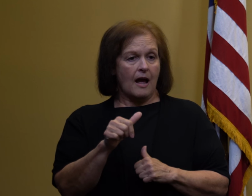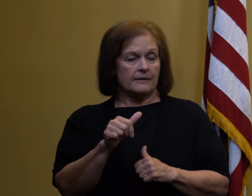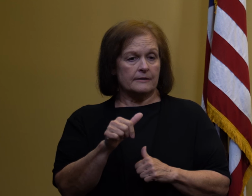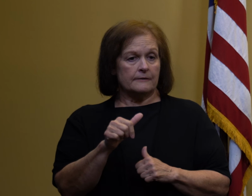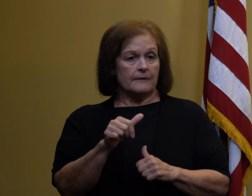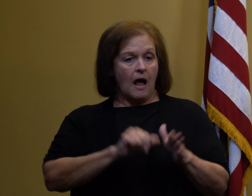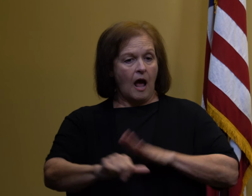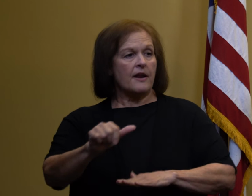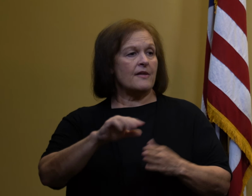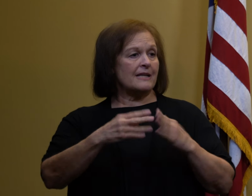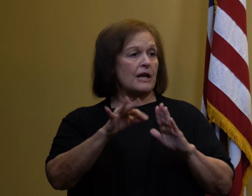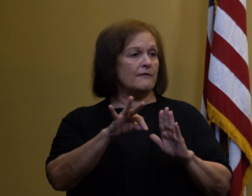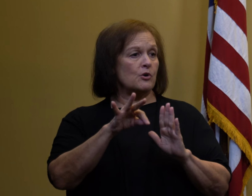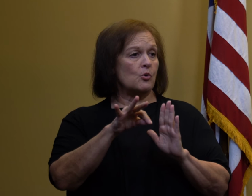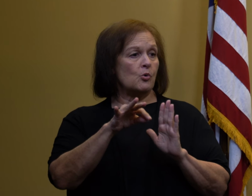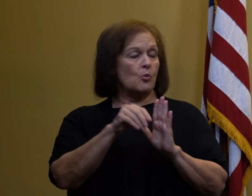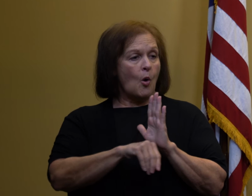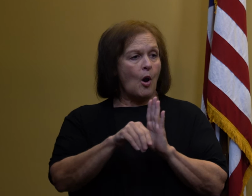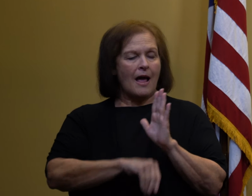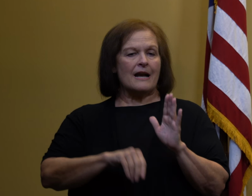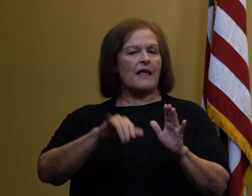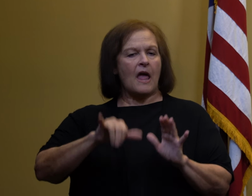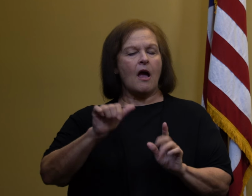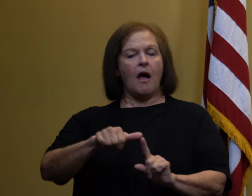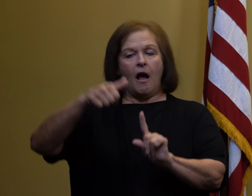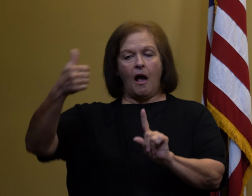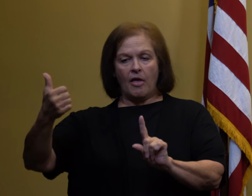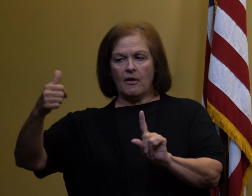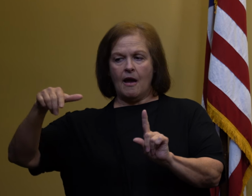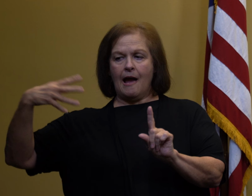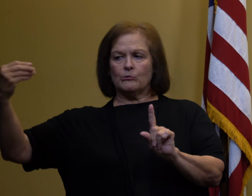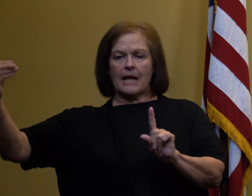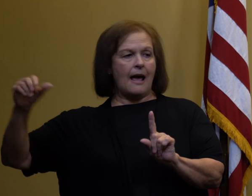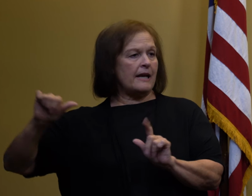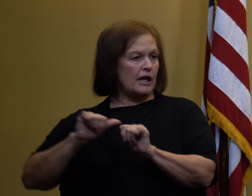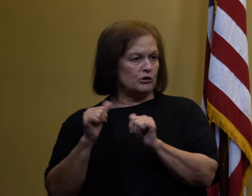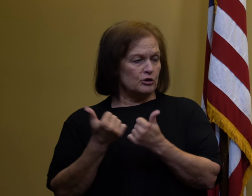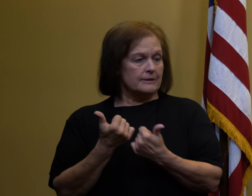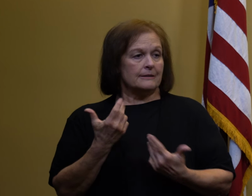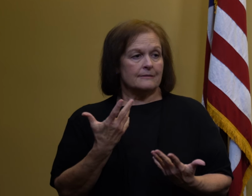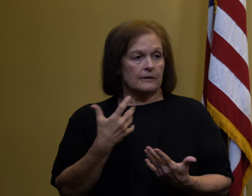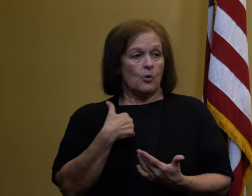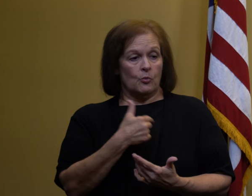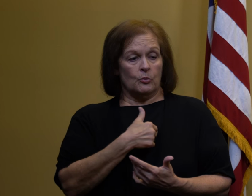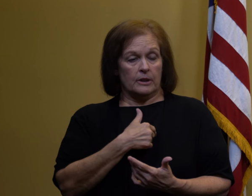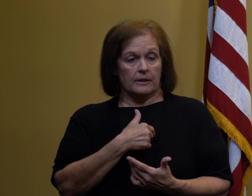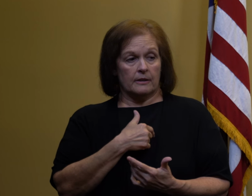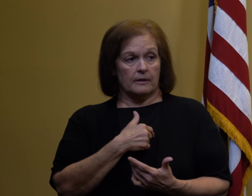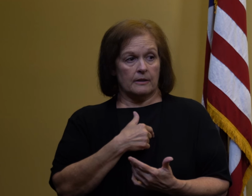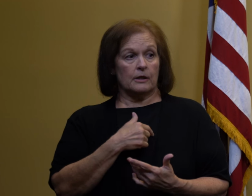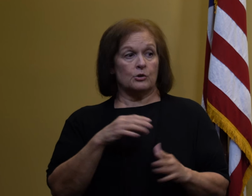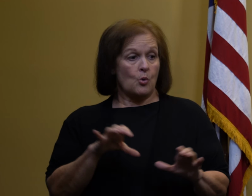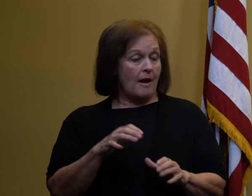the city of New Orleans. They're ancillary agencies. And so we are going to, and we